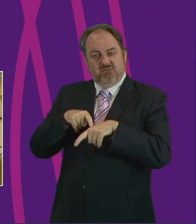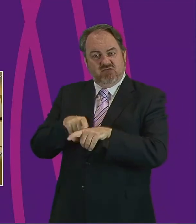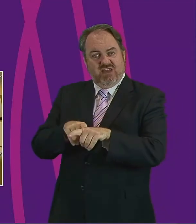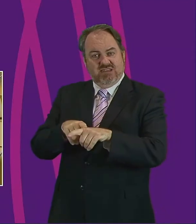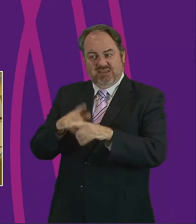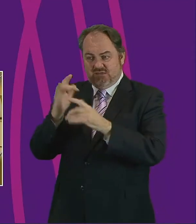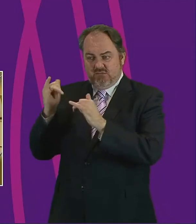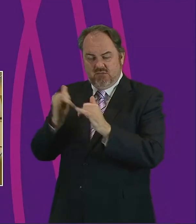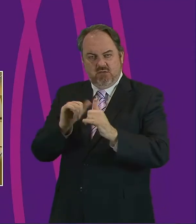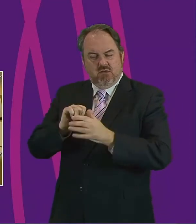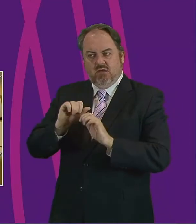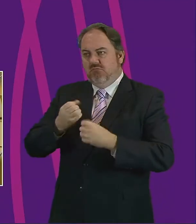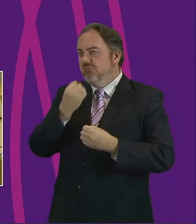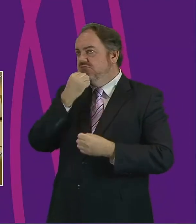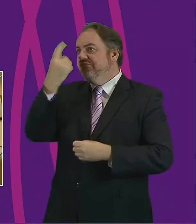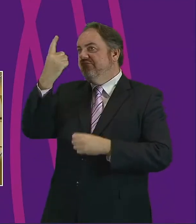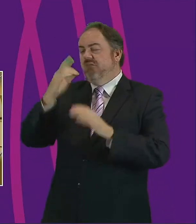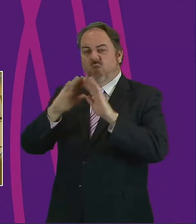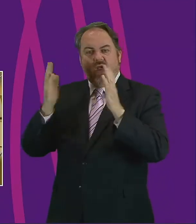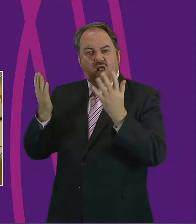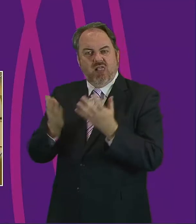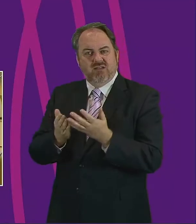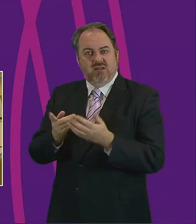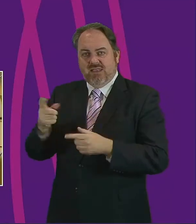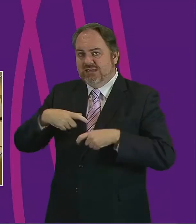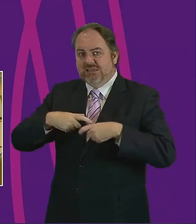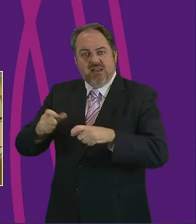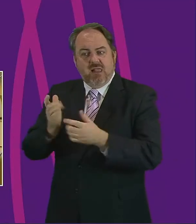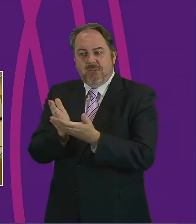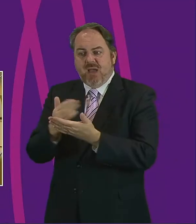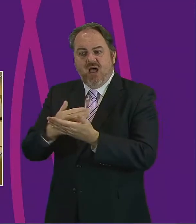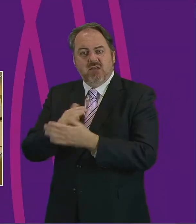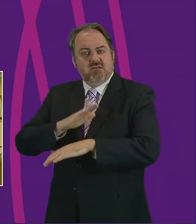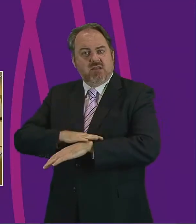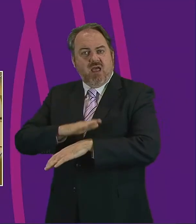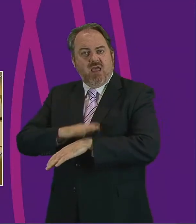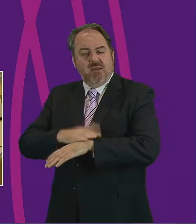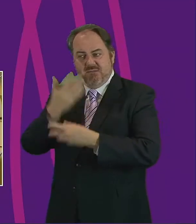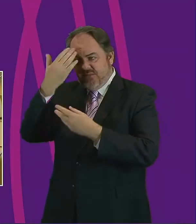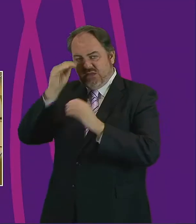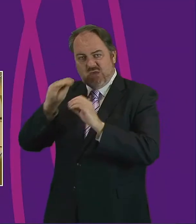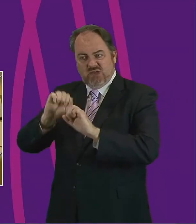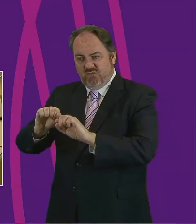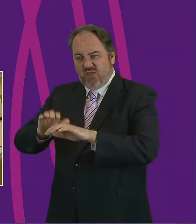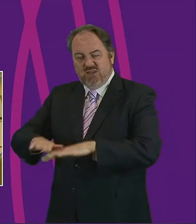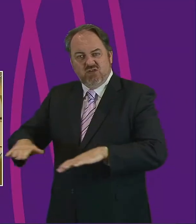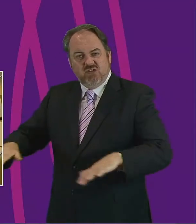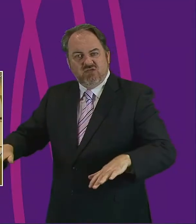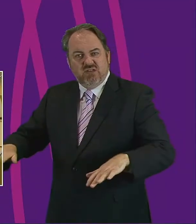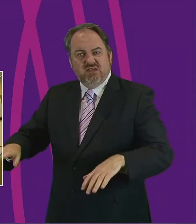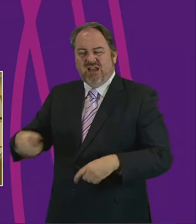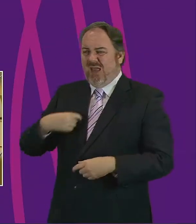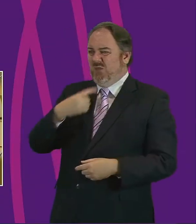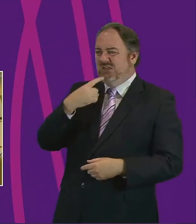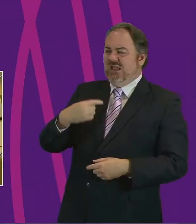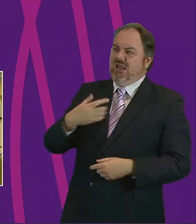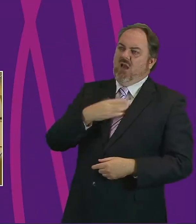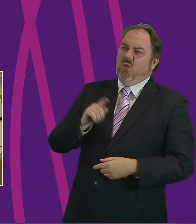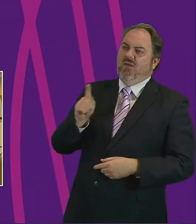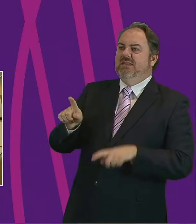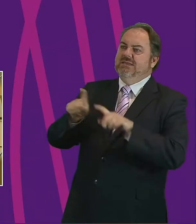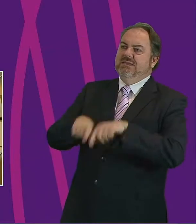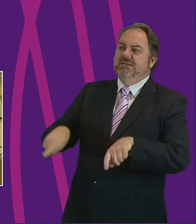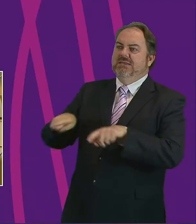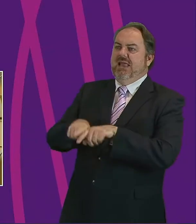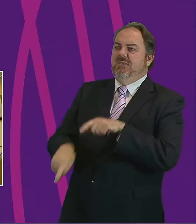world. They still have children only in school part-time. Now, I don't say that because that's my objective or because I want that. I say that